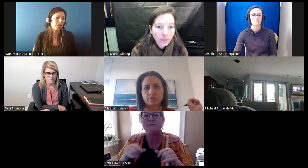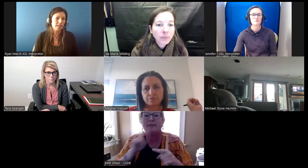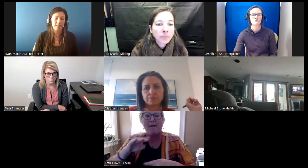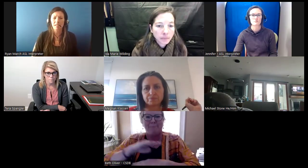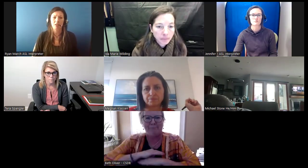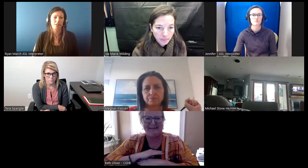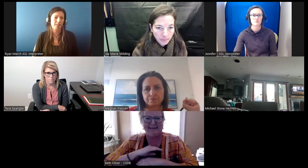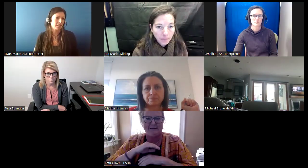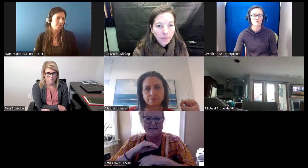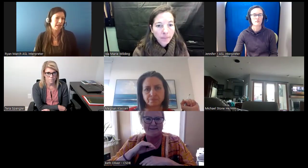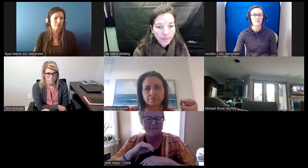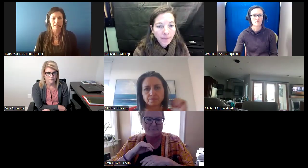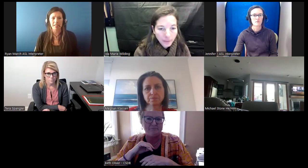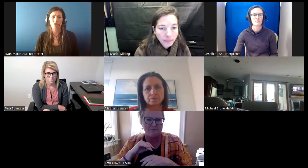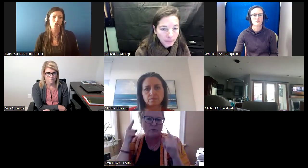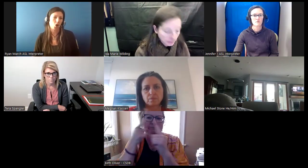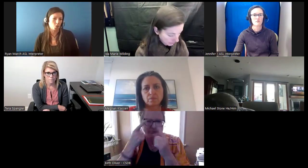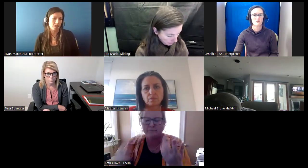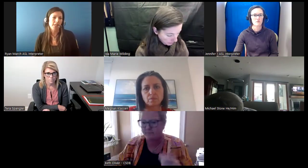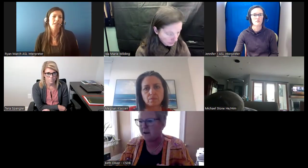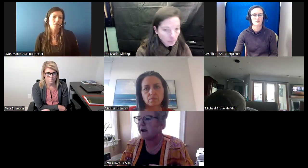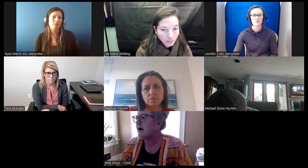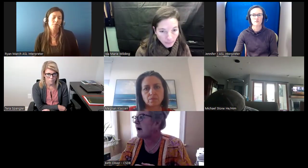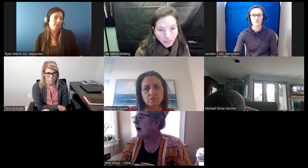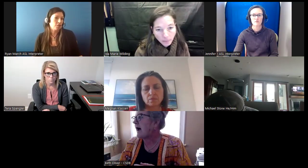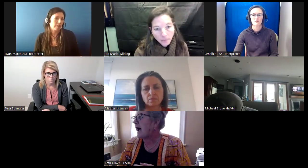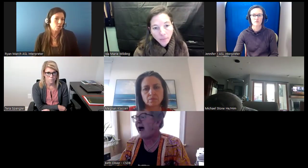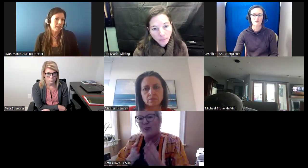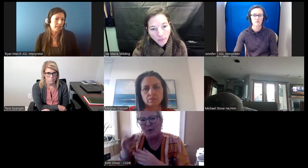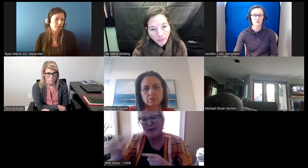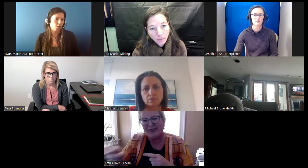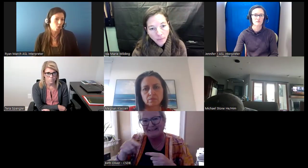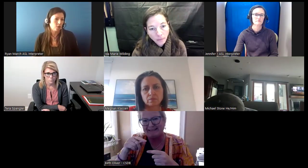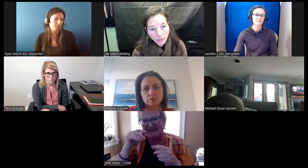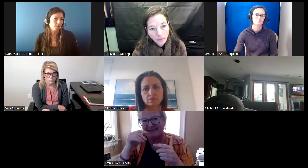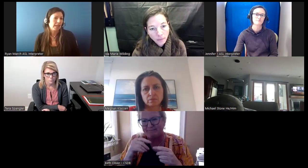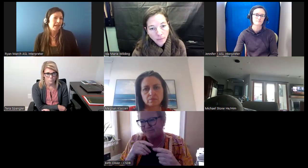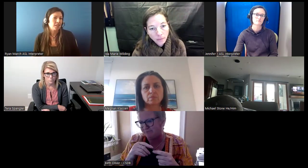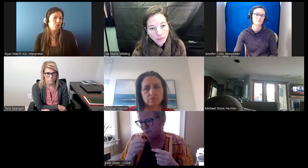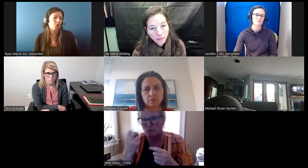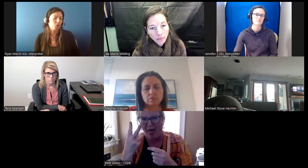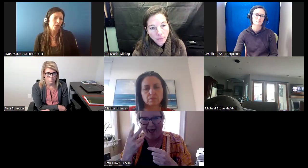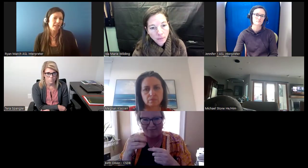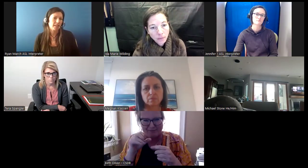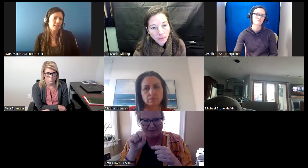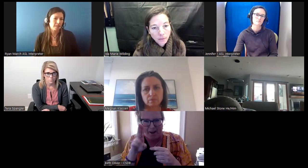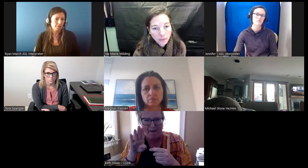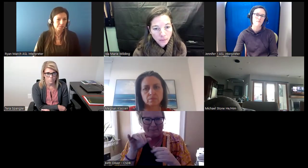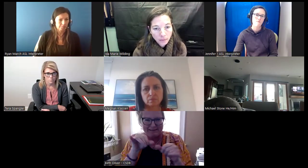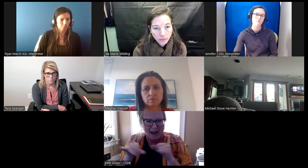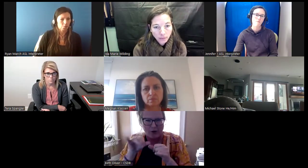of our processes, our system, and everything shown to make sure that we're meeting this goal. And so through